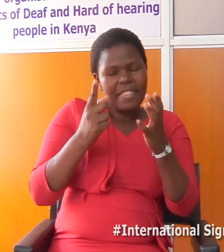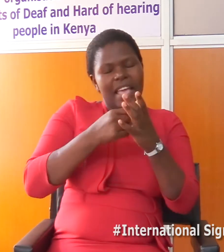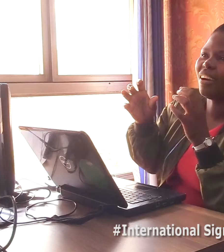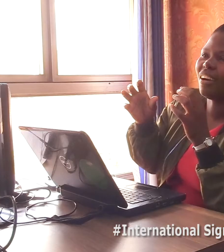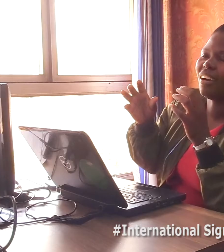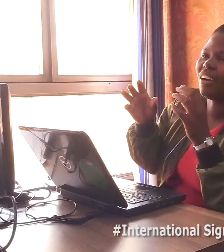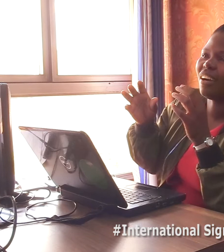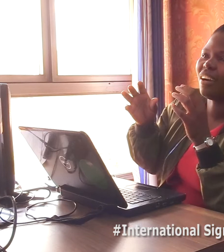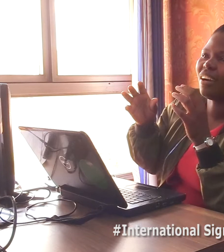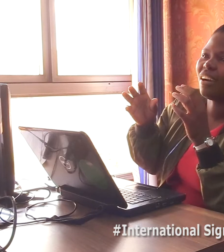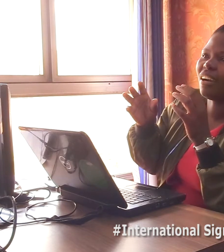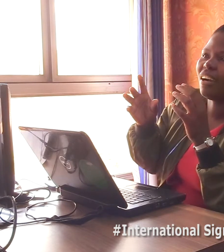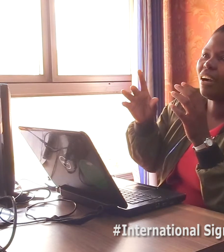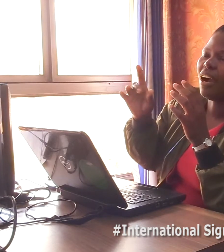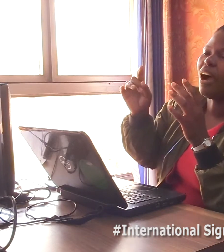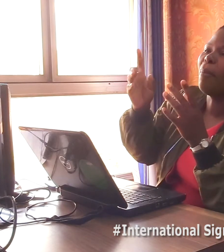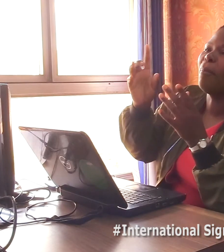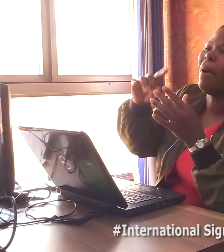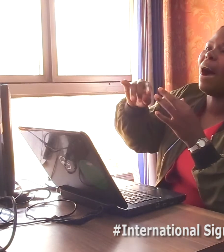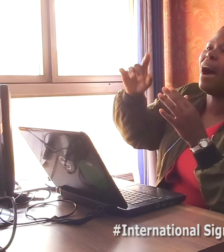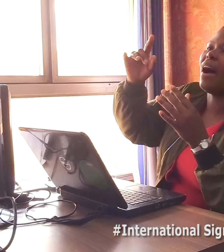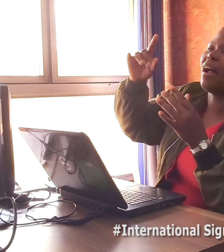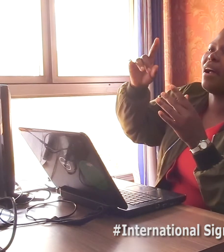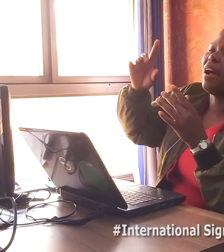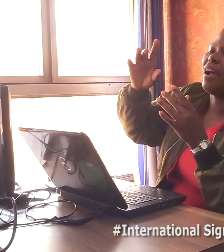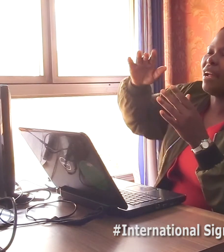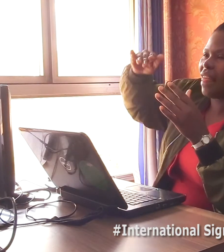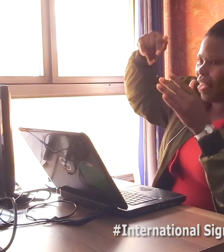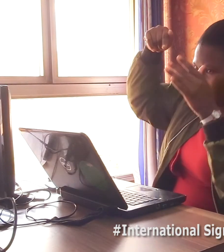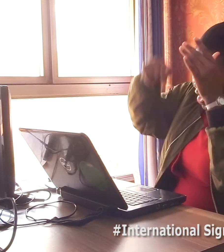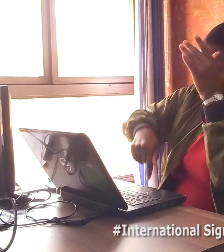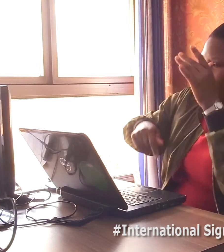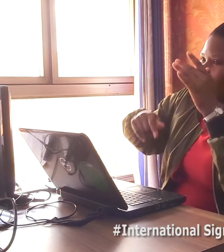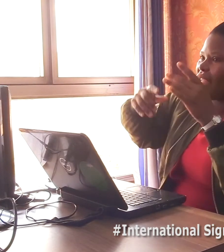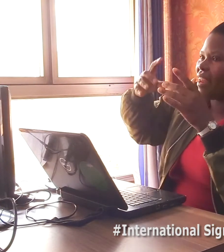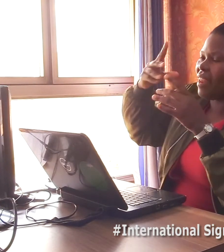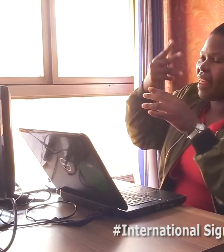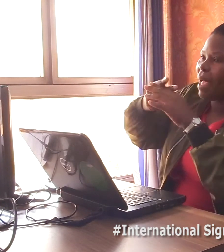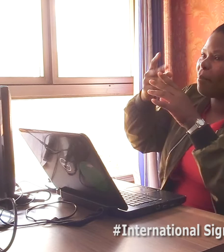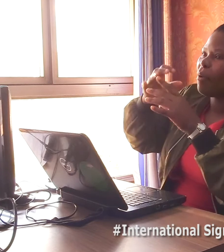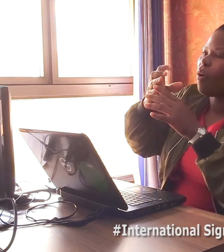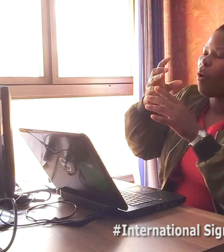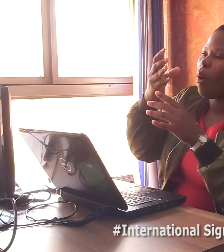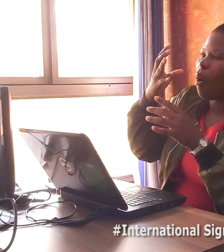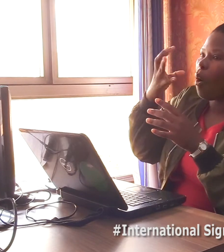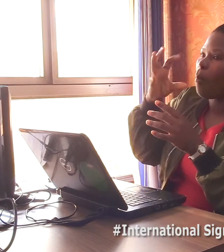us. As you might have noticed, news bulletins across media stations have a sign language interpreter. Majority of public and